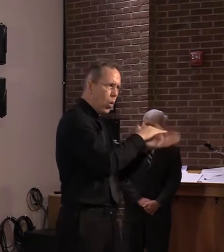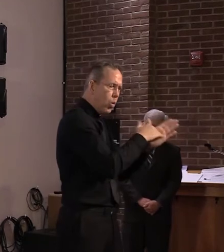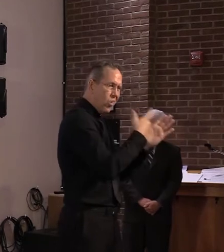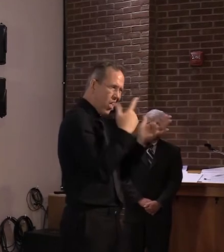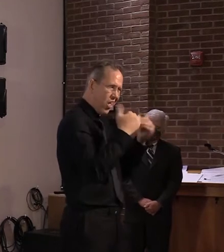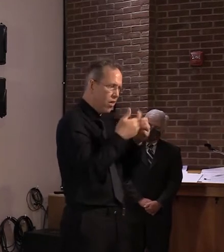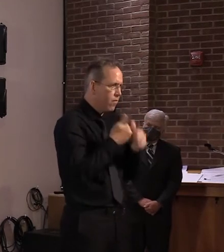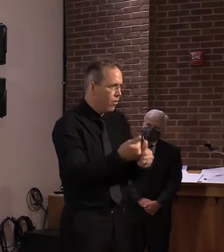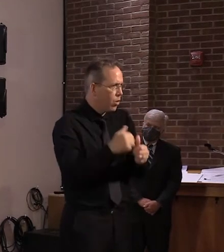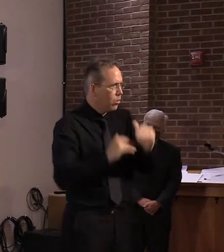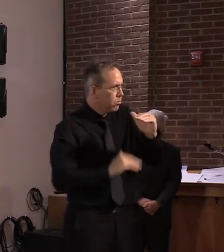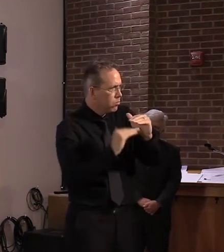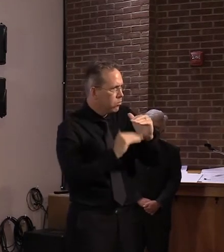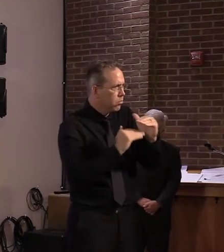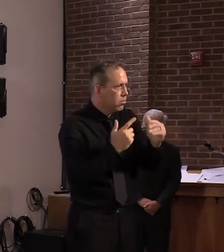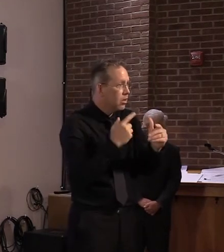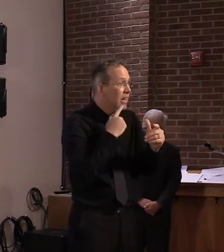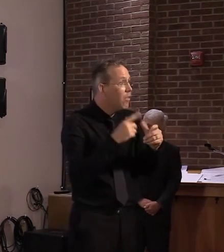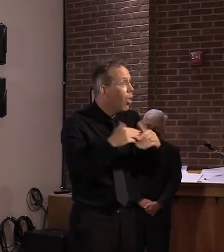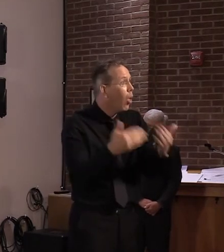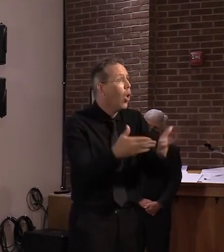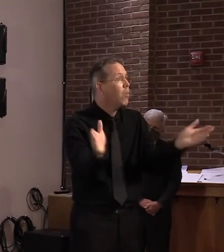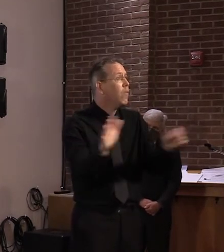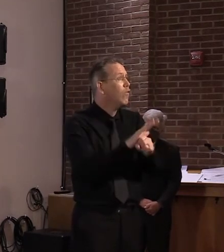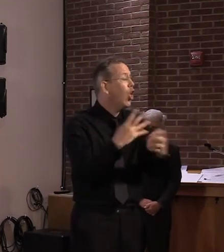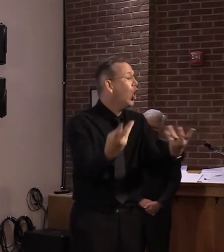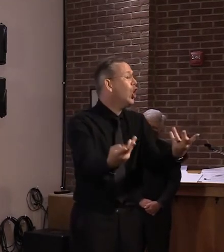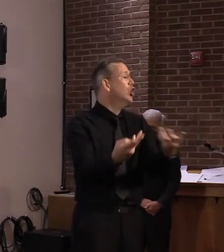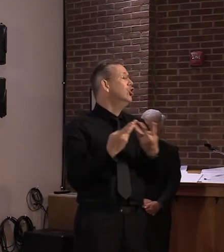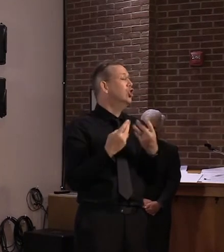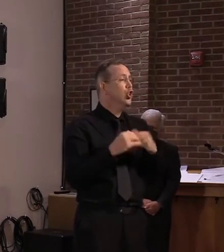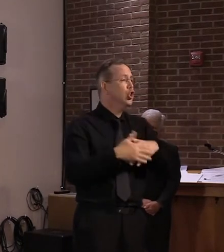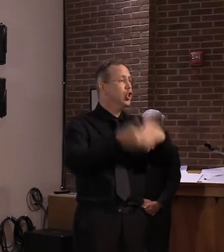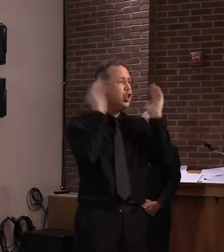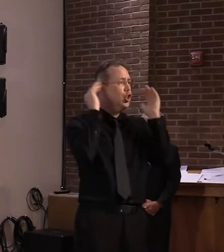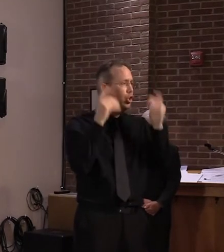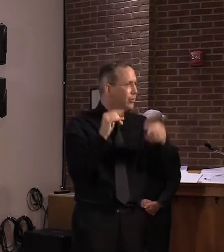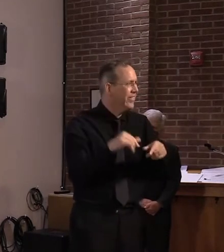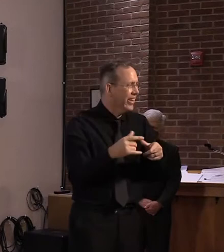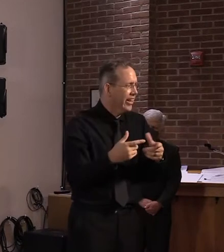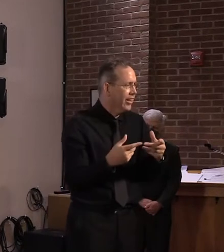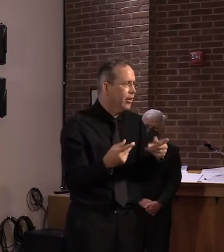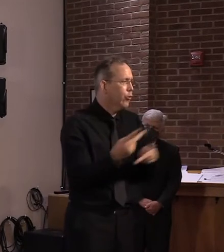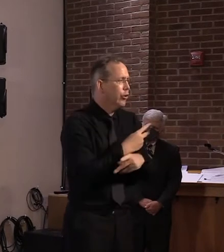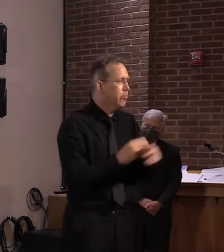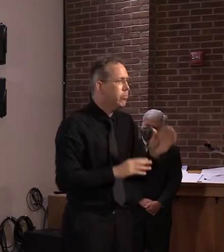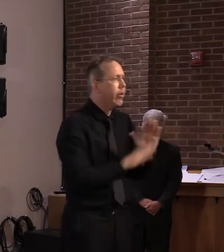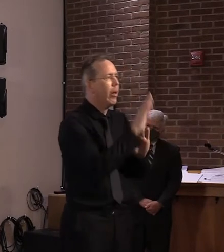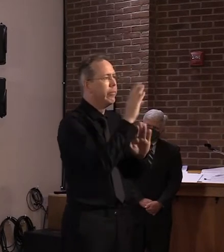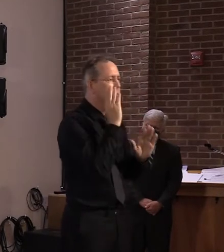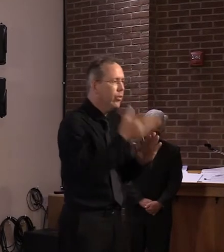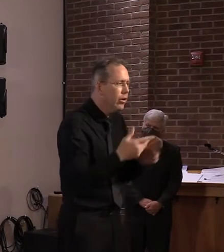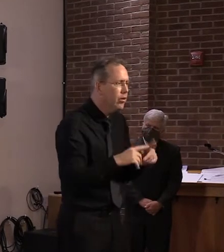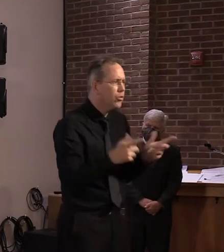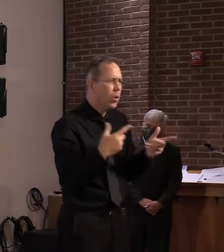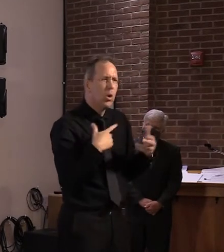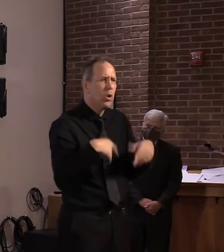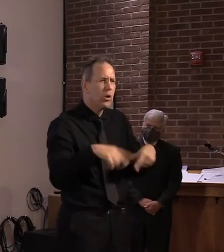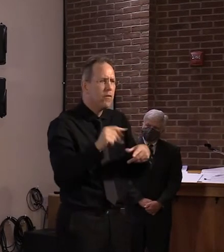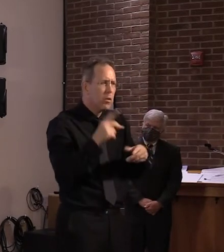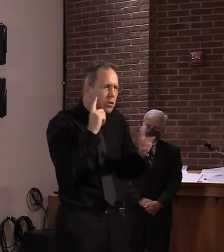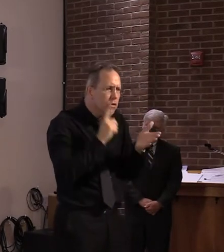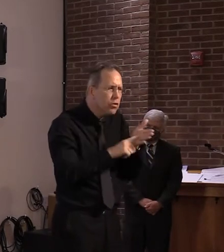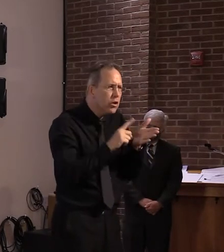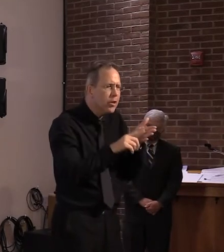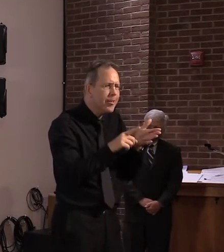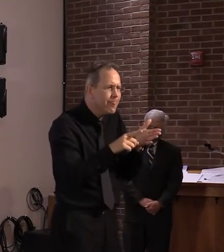from closed to open. So this gives us the opportunity to look at the data every time a change is